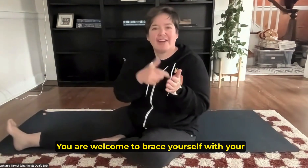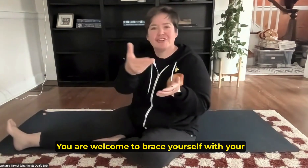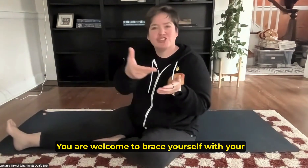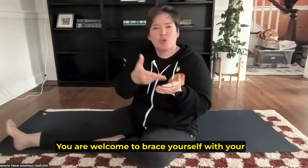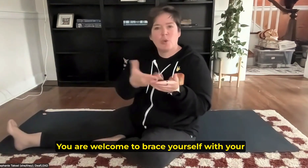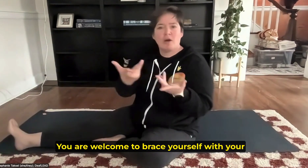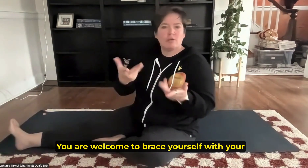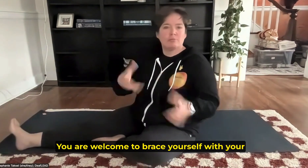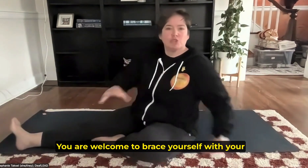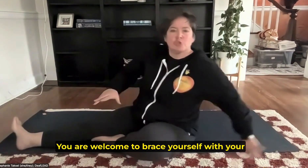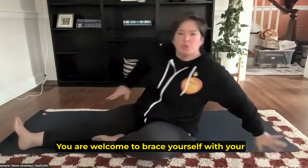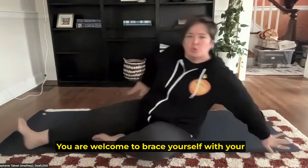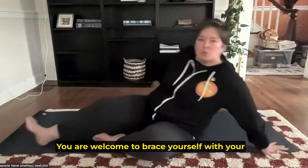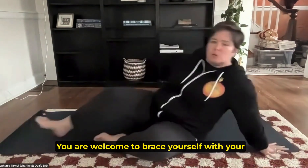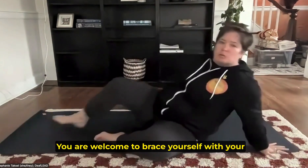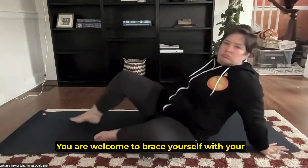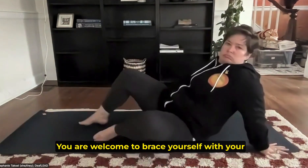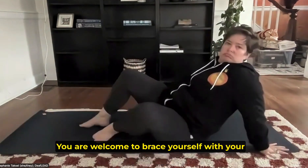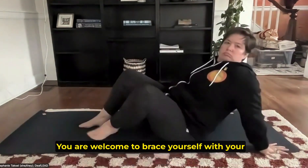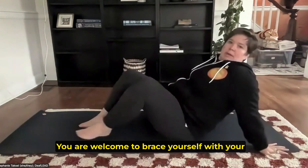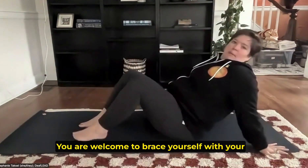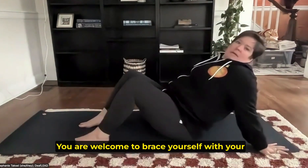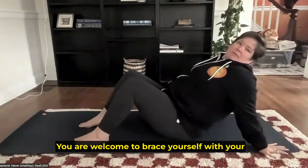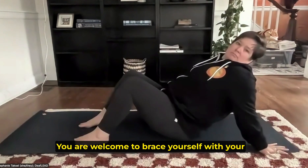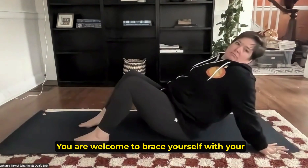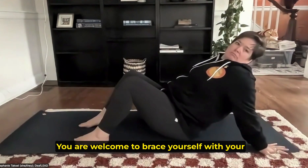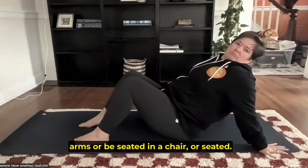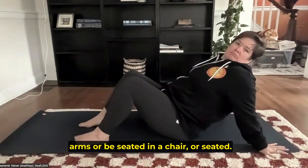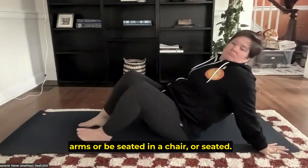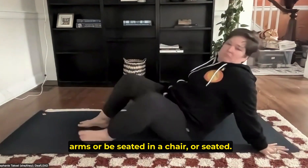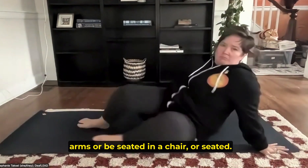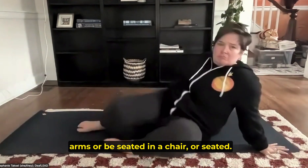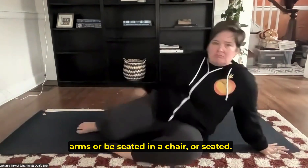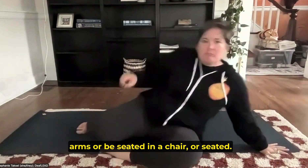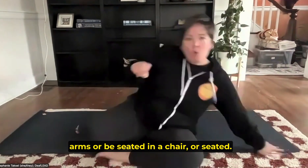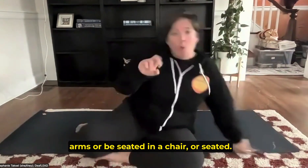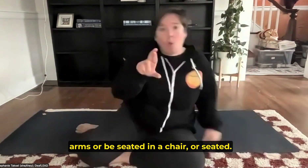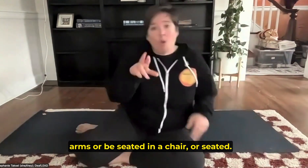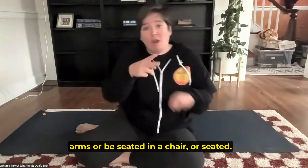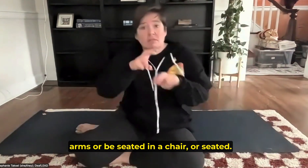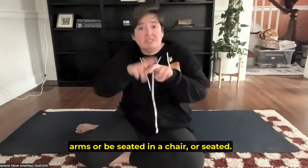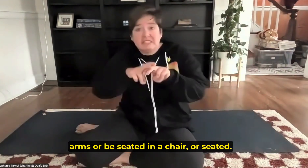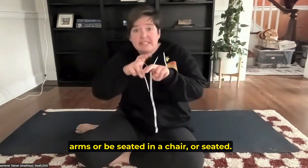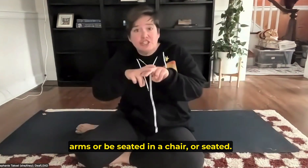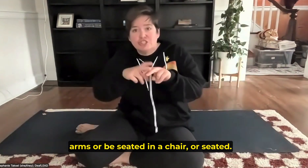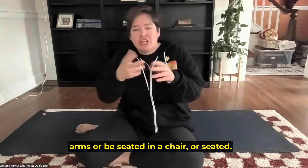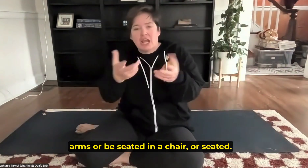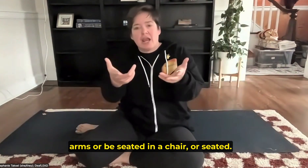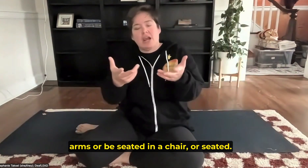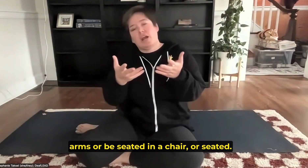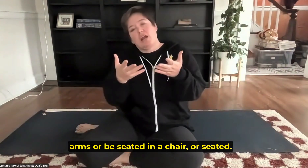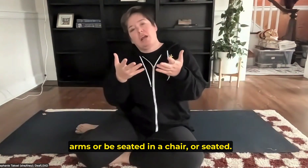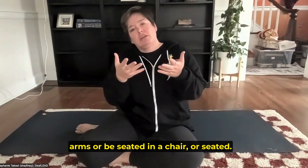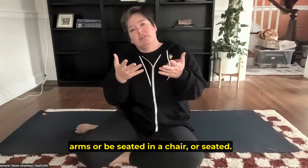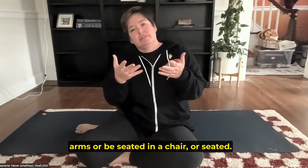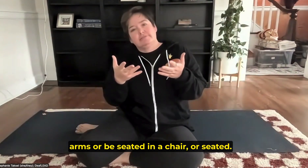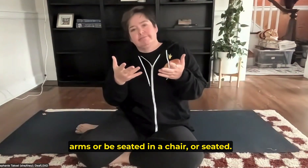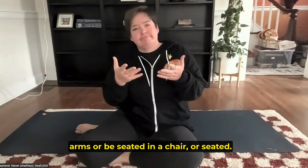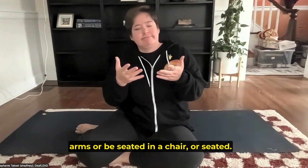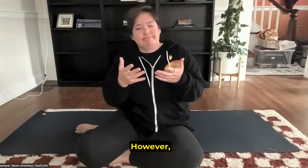welcome to brace yourself with your arms or be seated in a chair or seated,